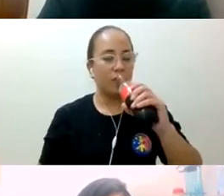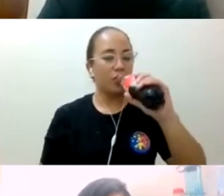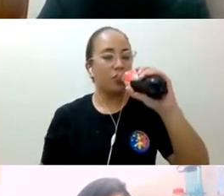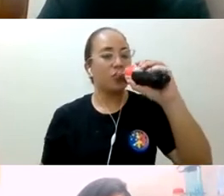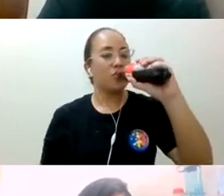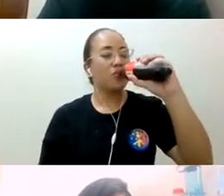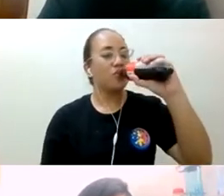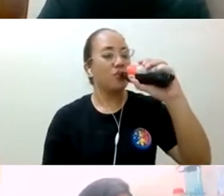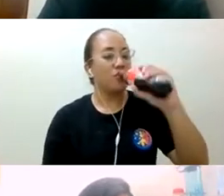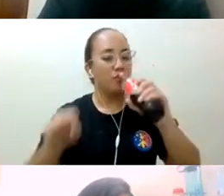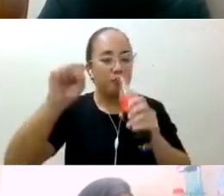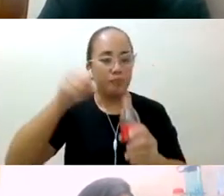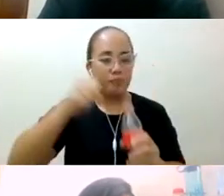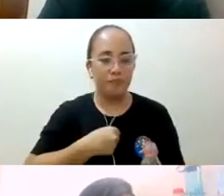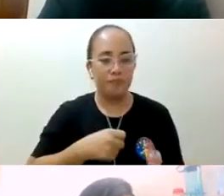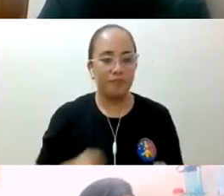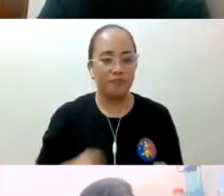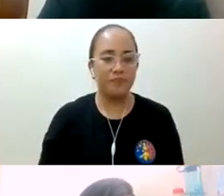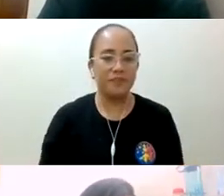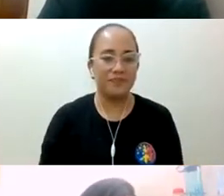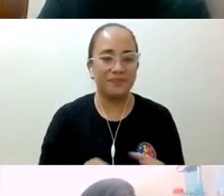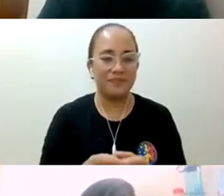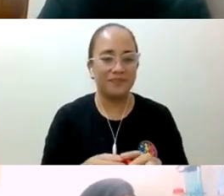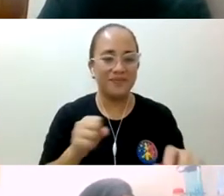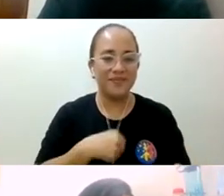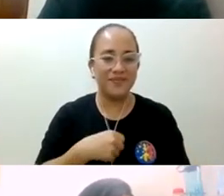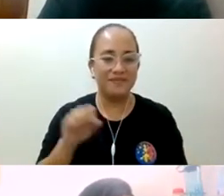Yes. Okay, good.